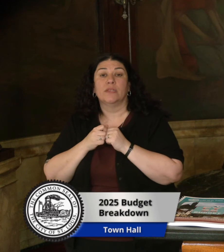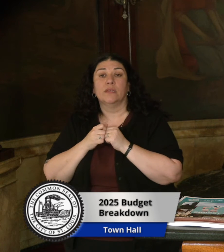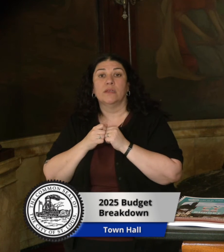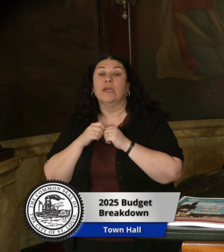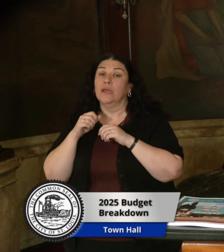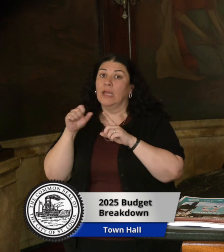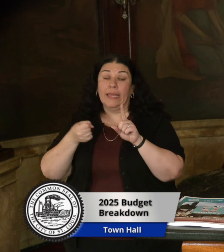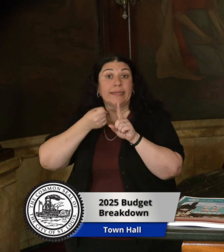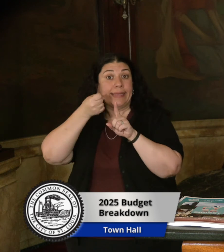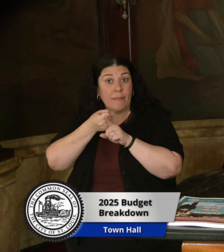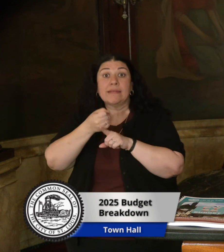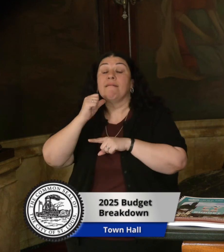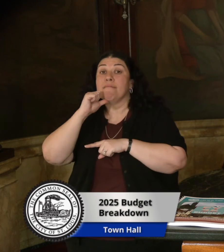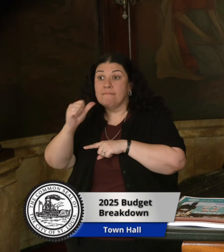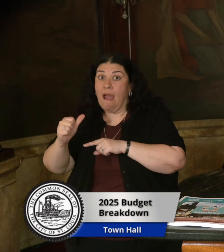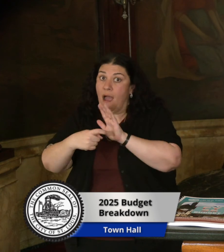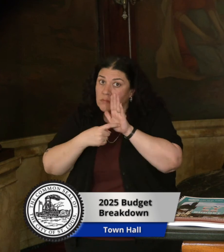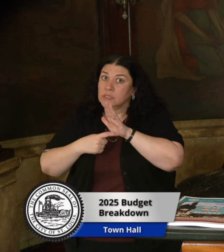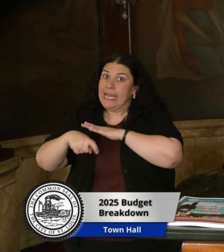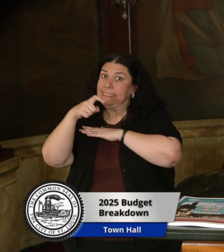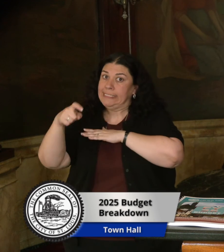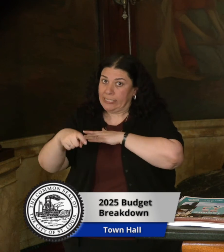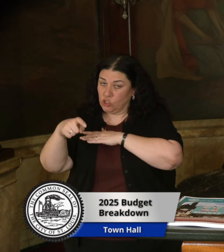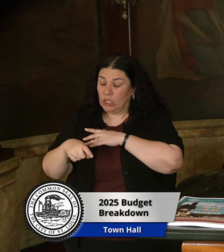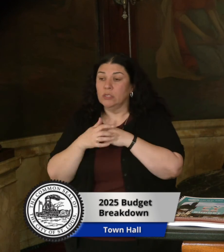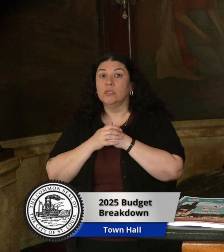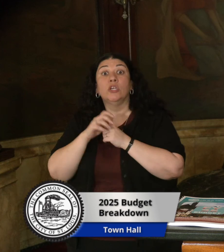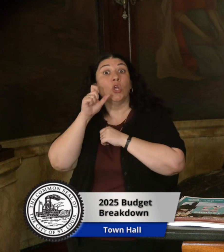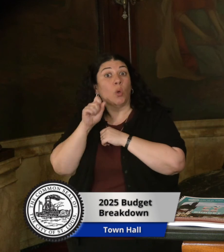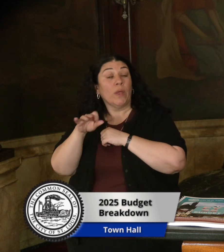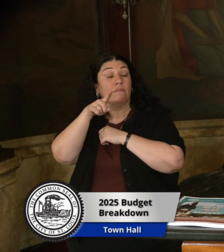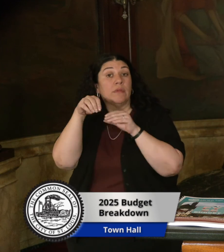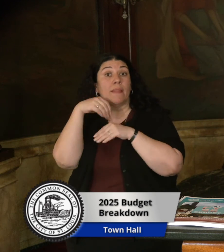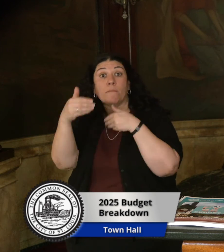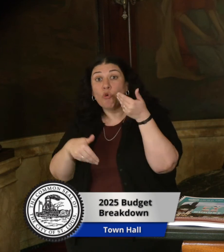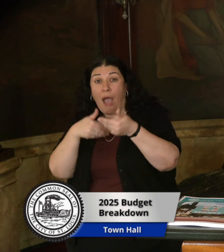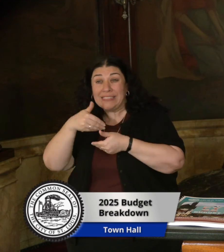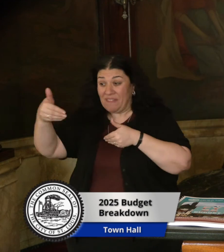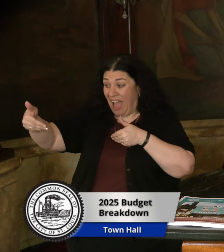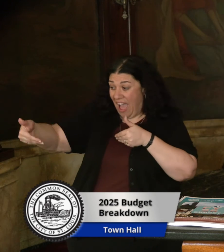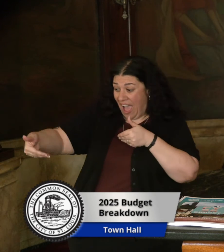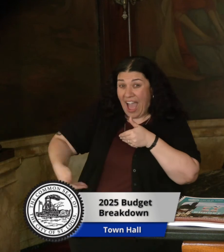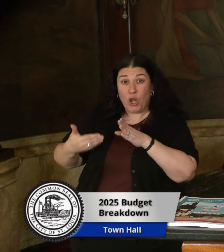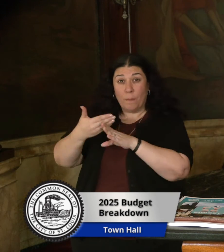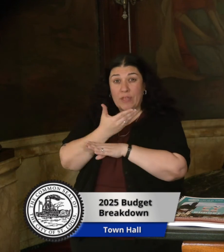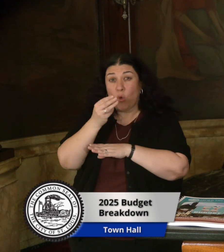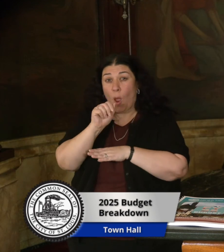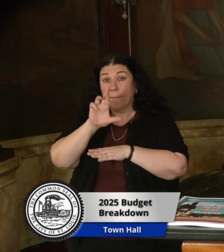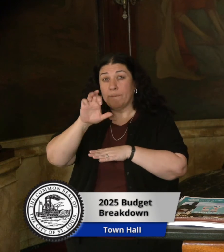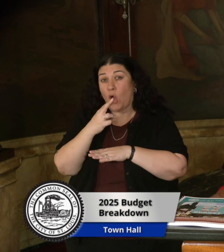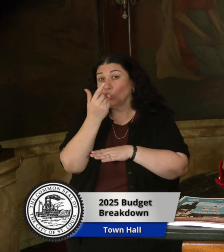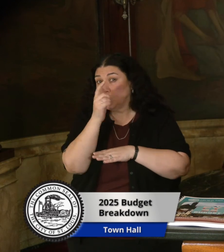it affects non-essential positions. So if you were in the process of being hired before March